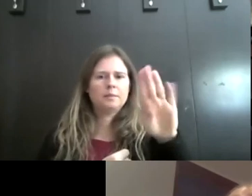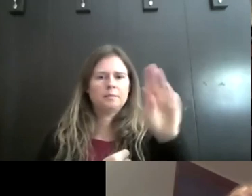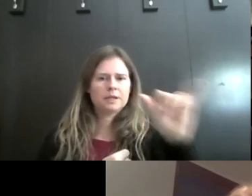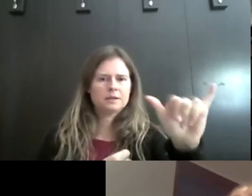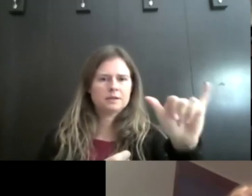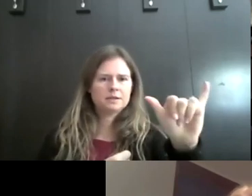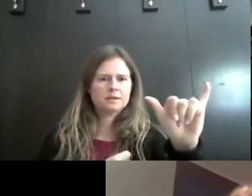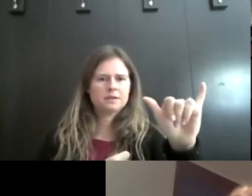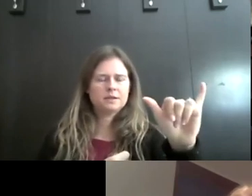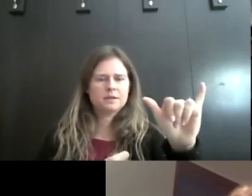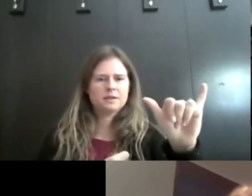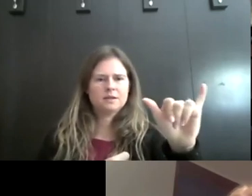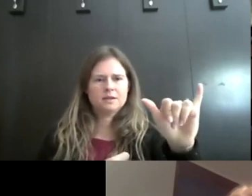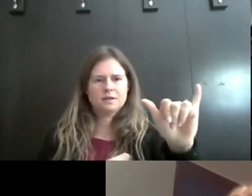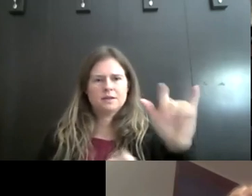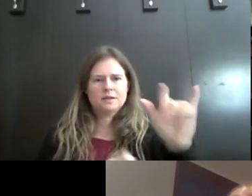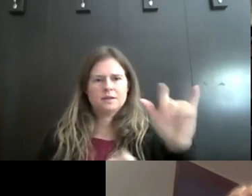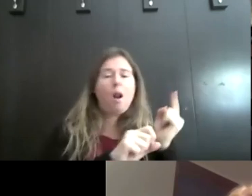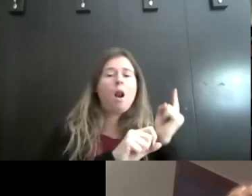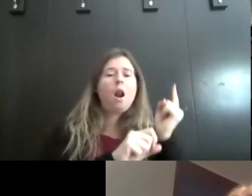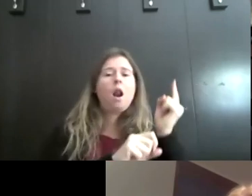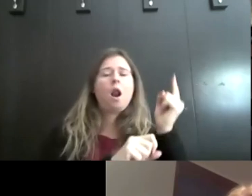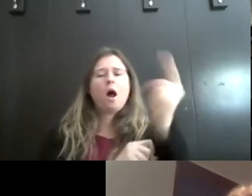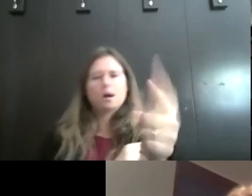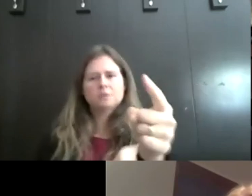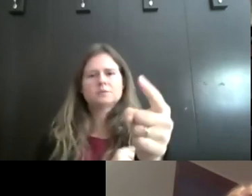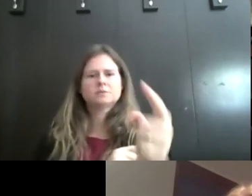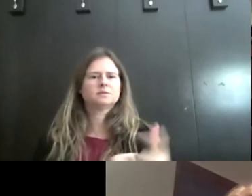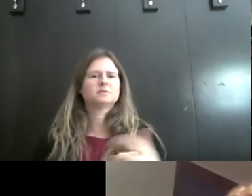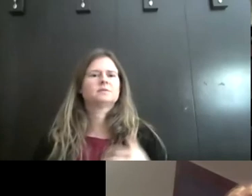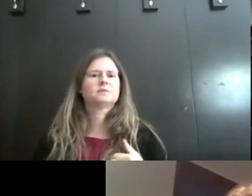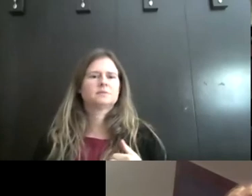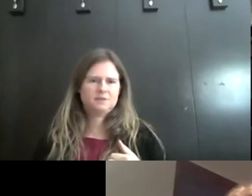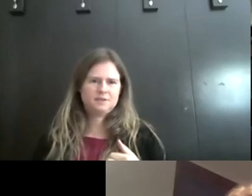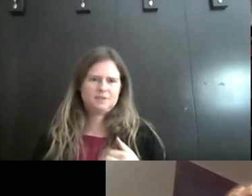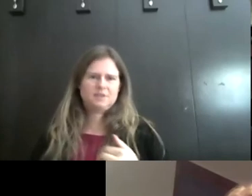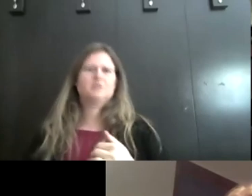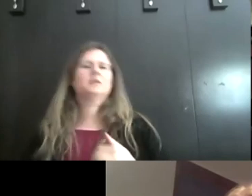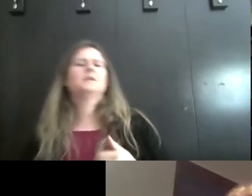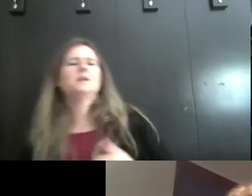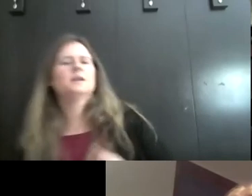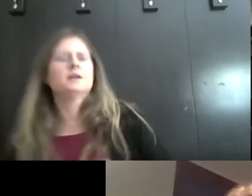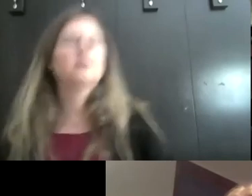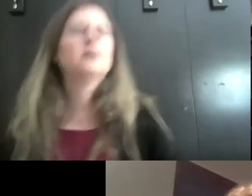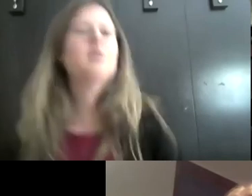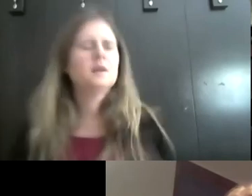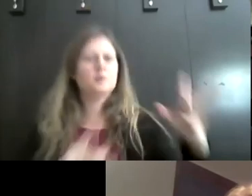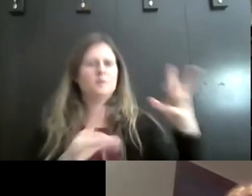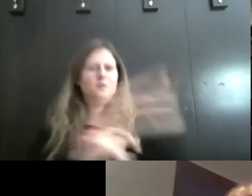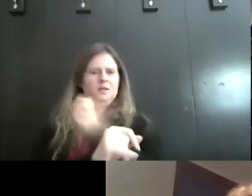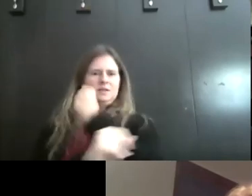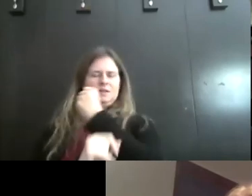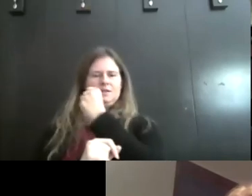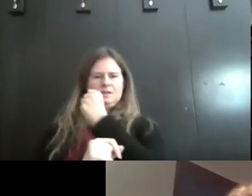got a run and pulled that game out and then took it to 3-3. And then they won